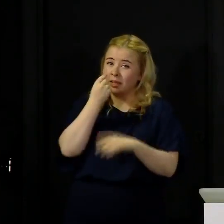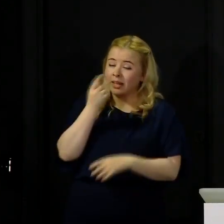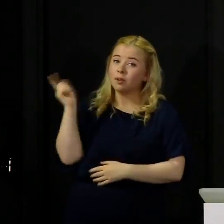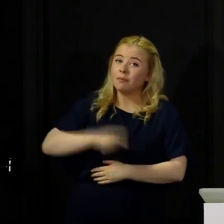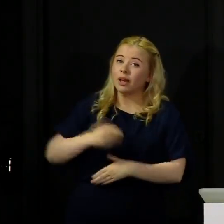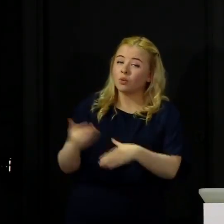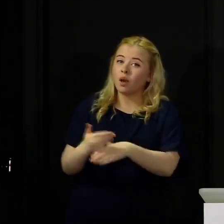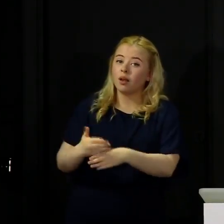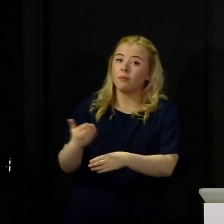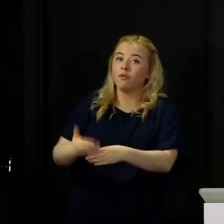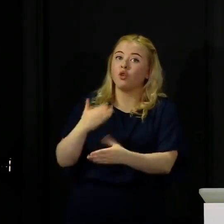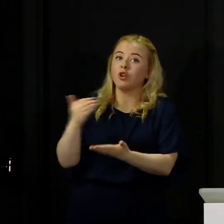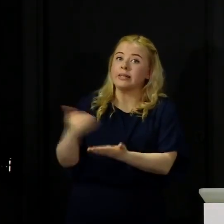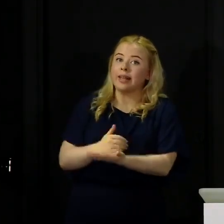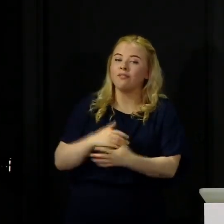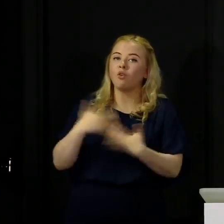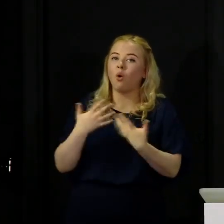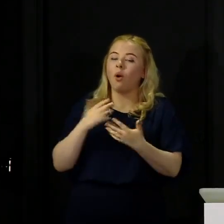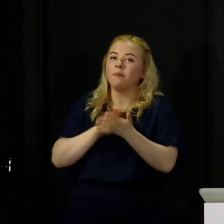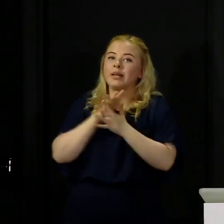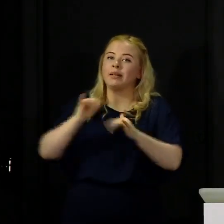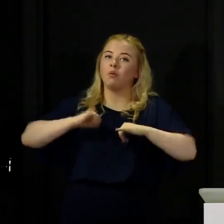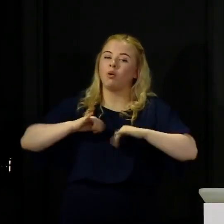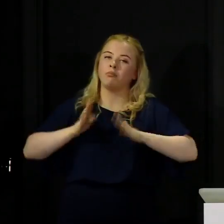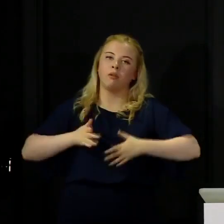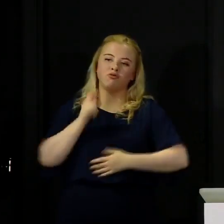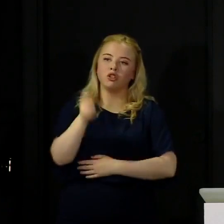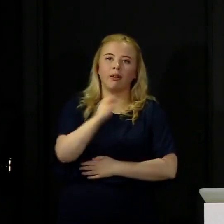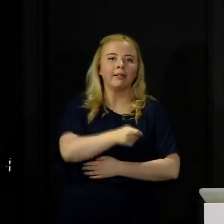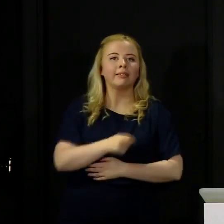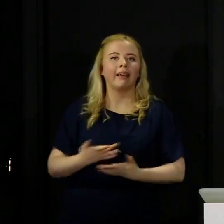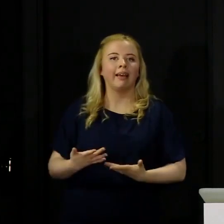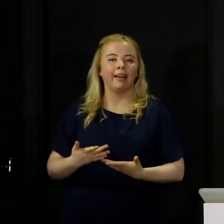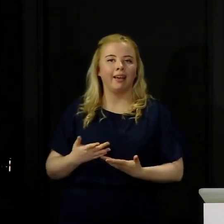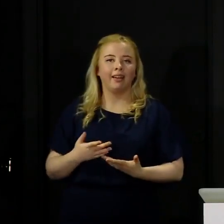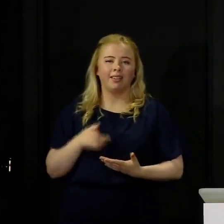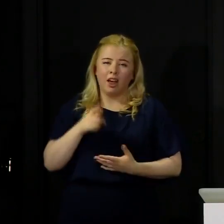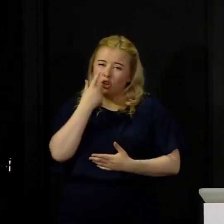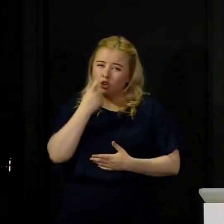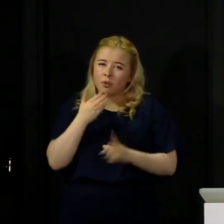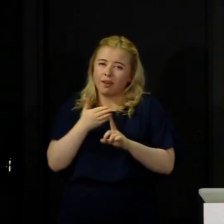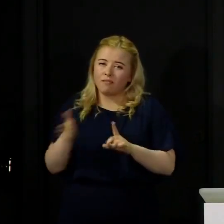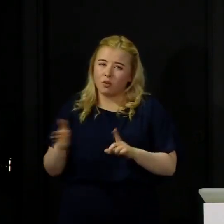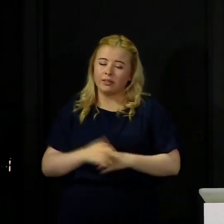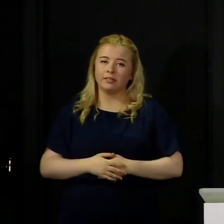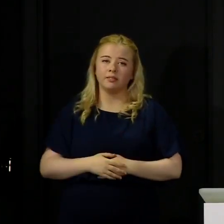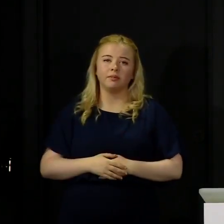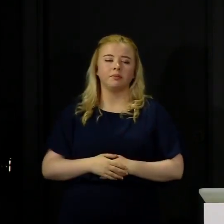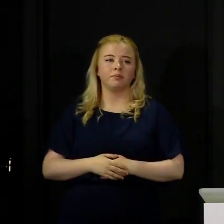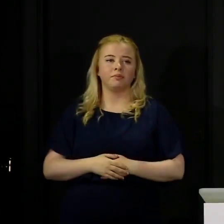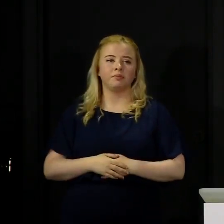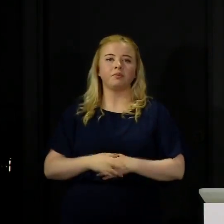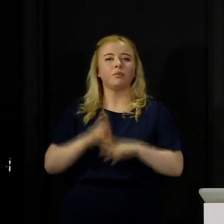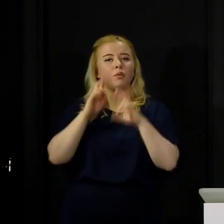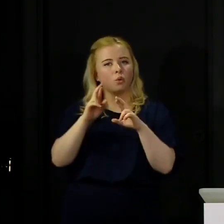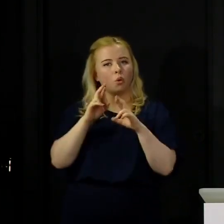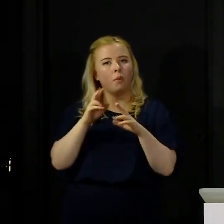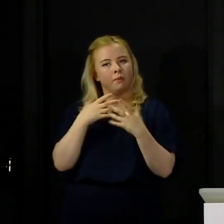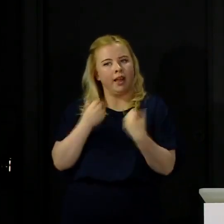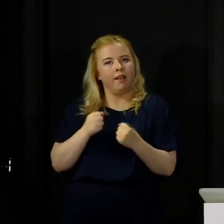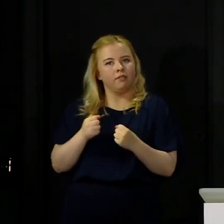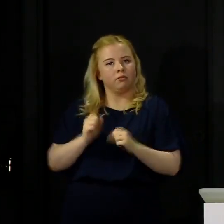safe, or force employers to make people redundant when that could be avoided. And I hope that we get a